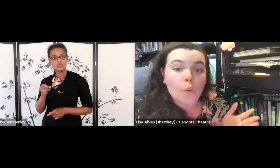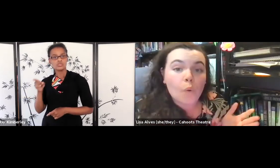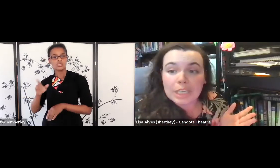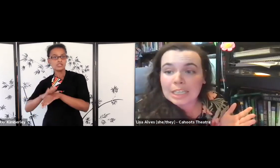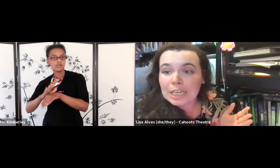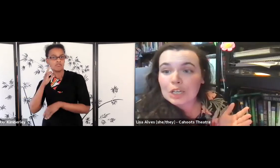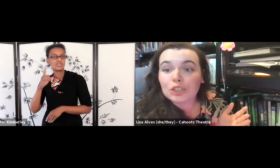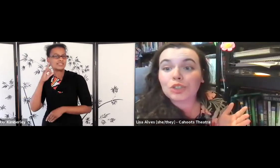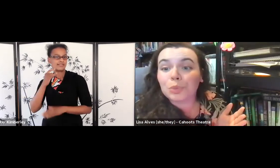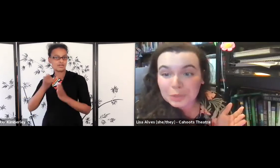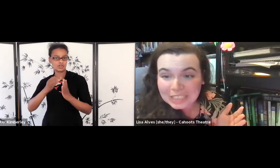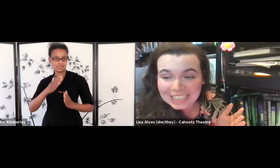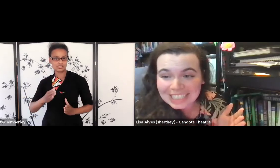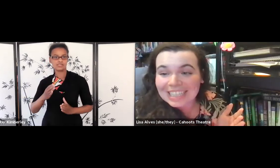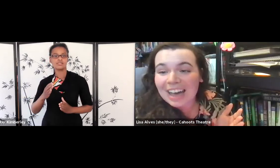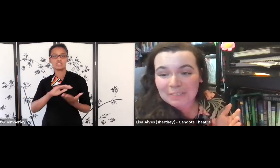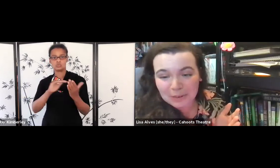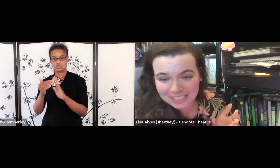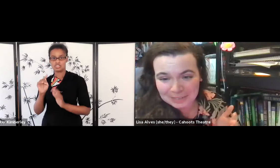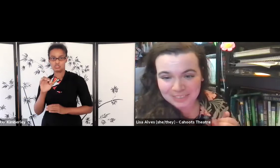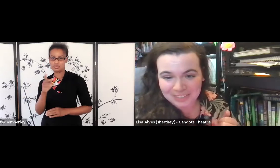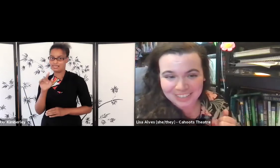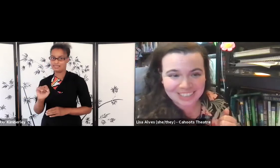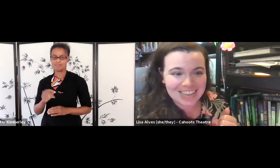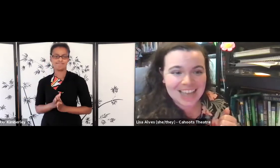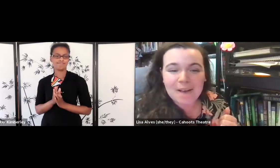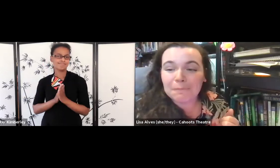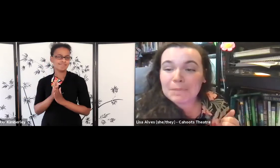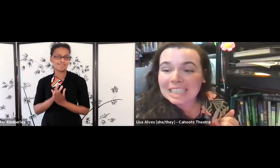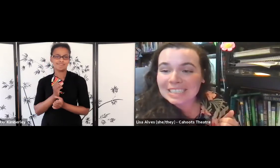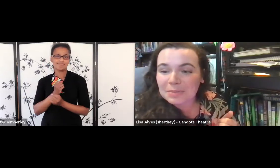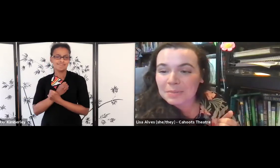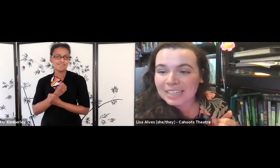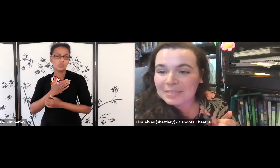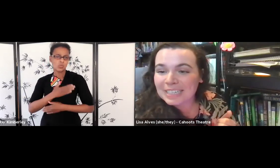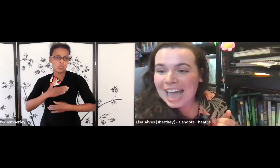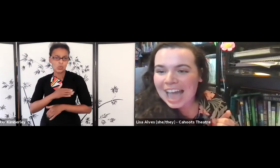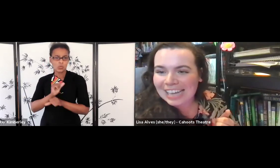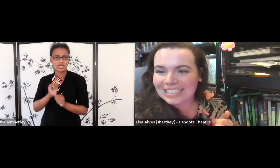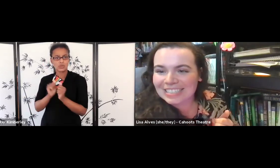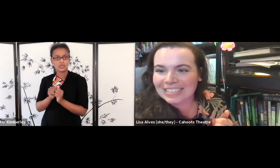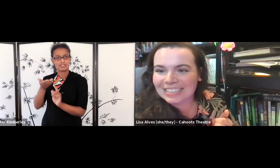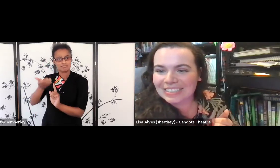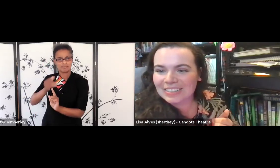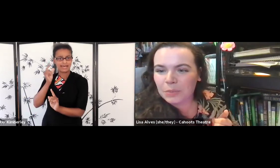We truly love working with her. Please welcome Kat.